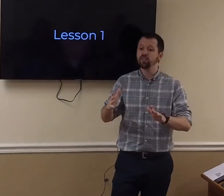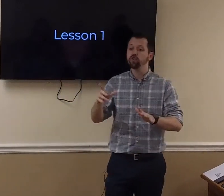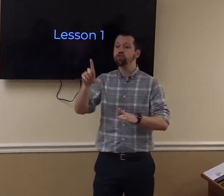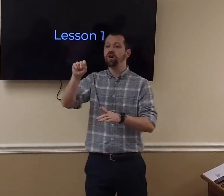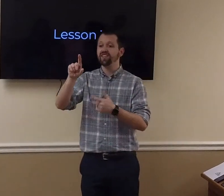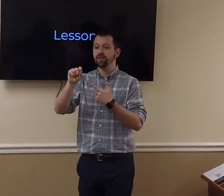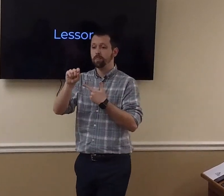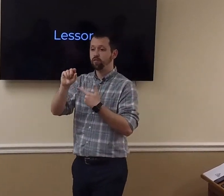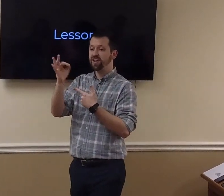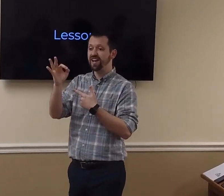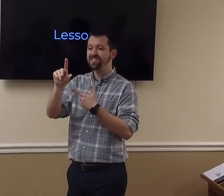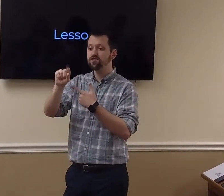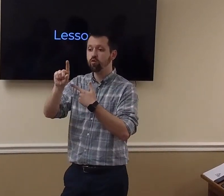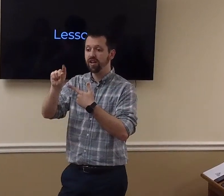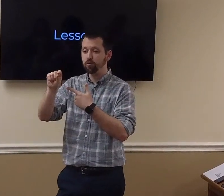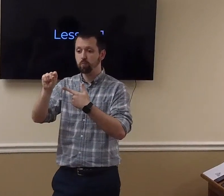So 20. So we did 19, 20.